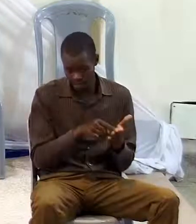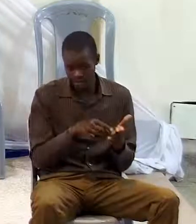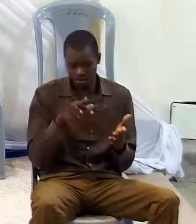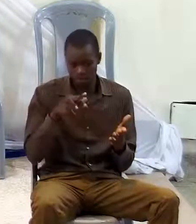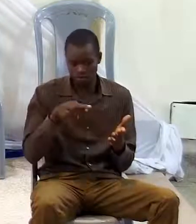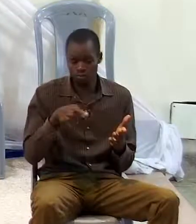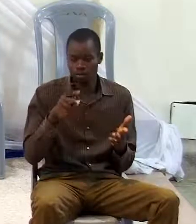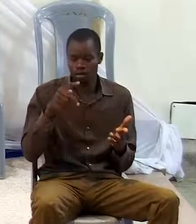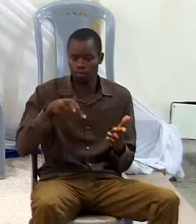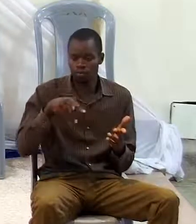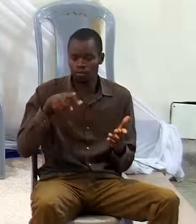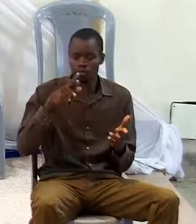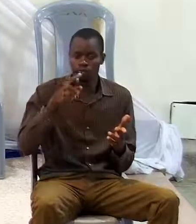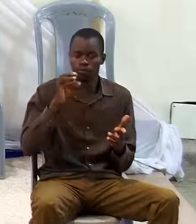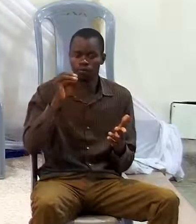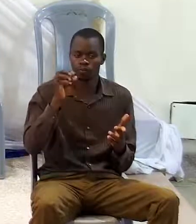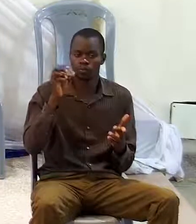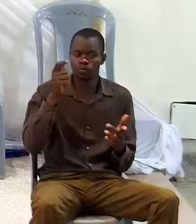the